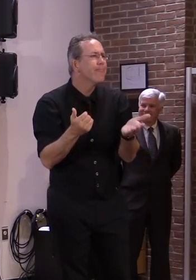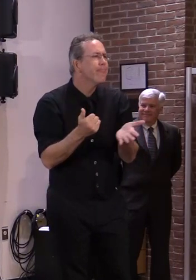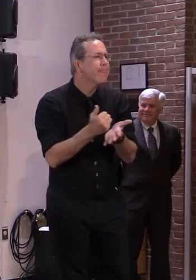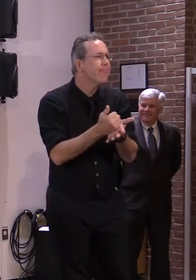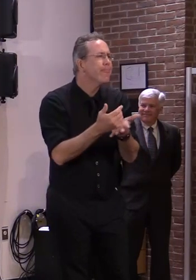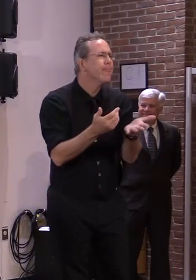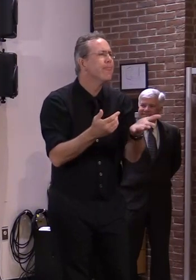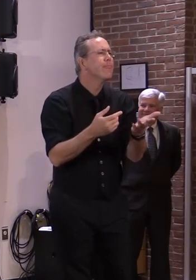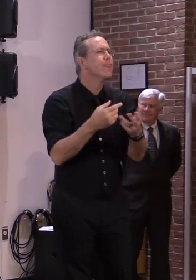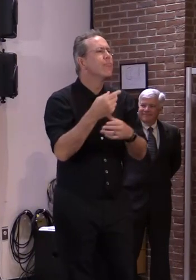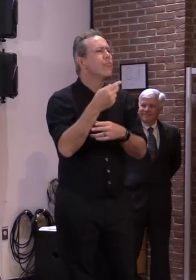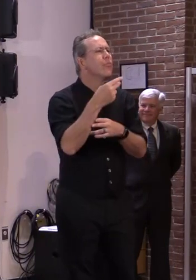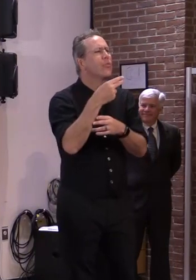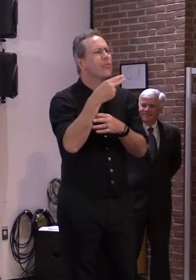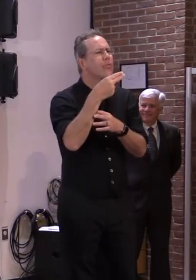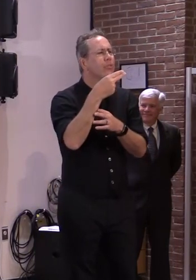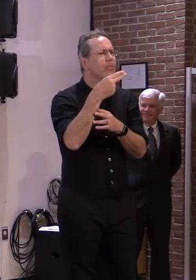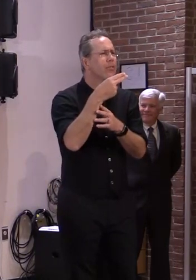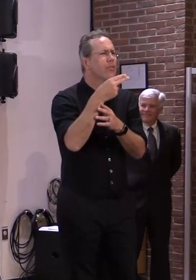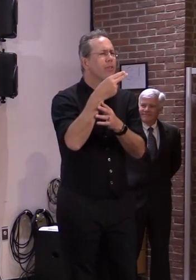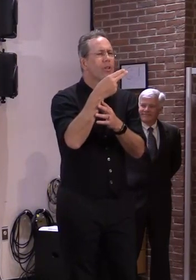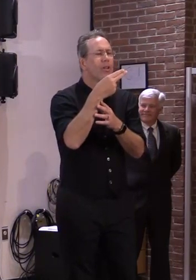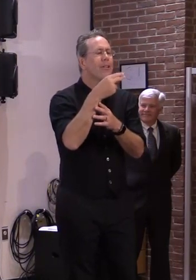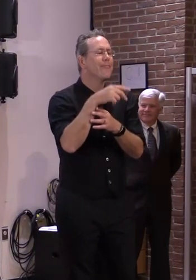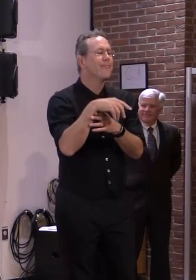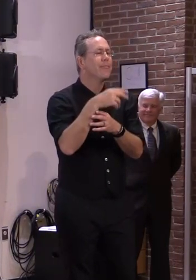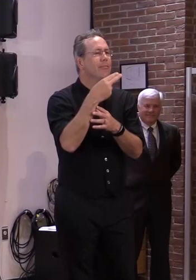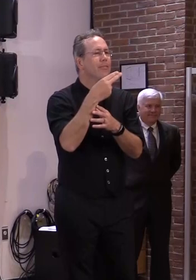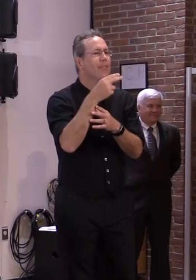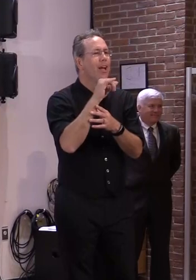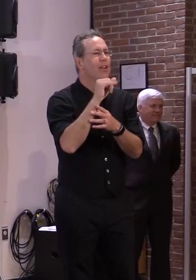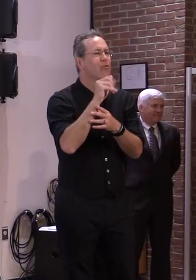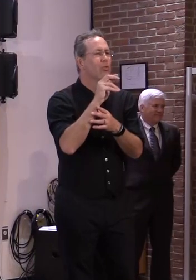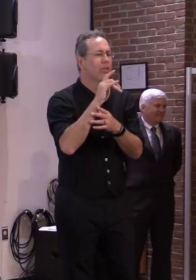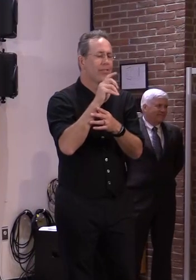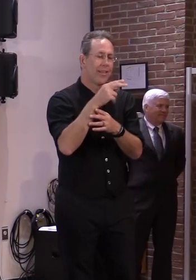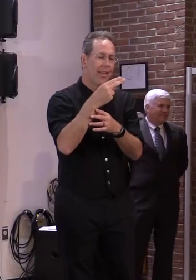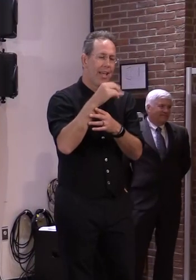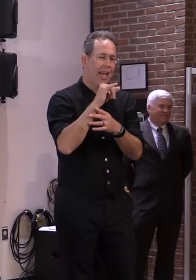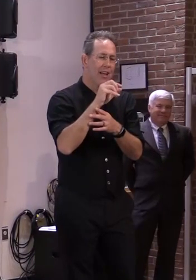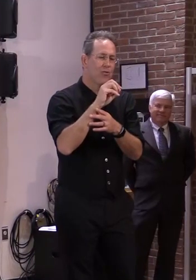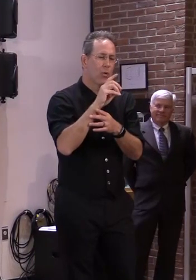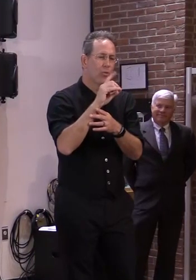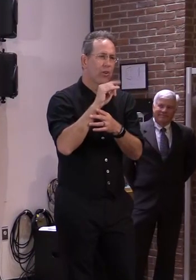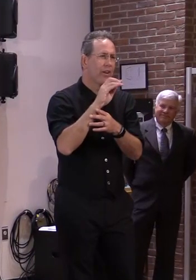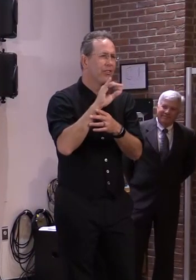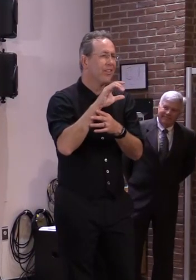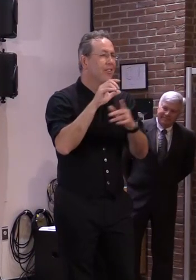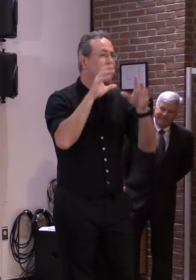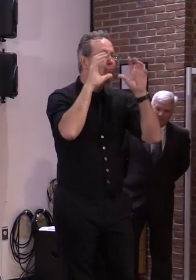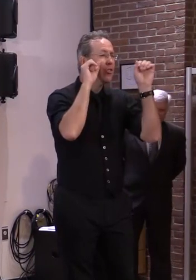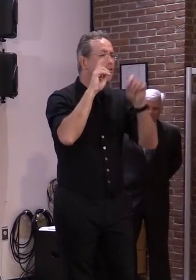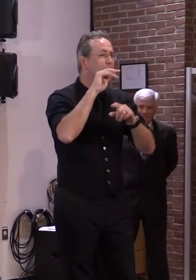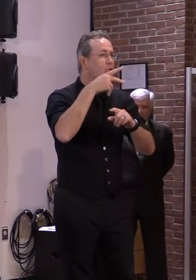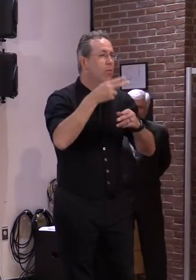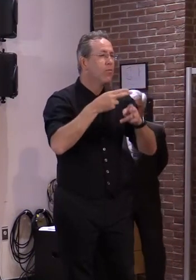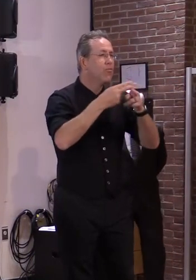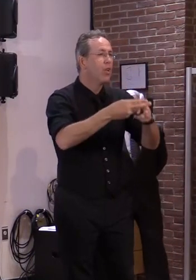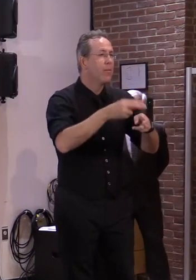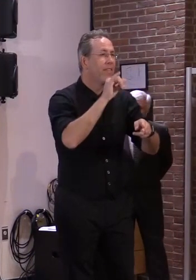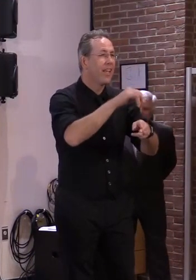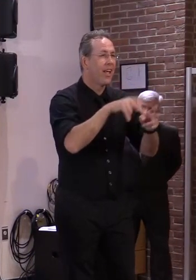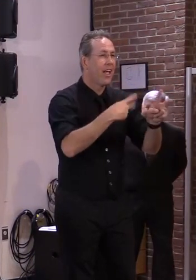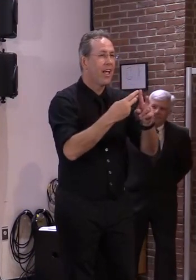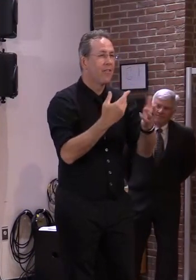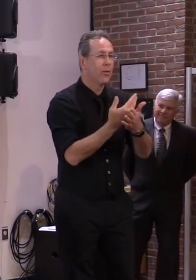That's probably above my pay grade at this point. I know vaccines work. I've had one. I